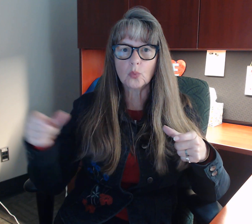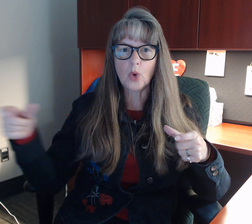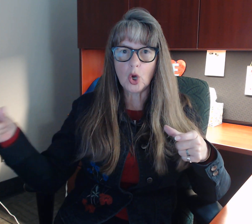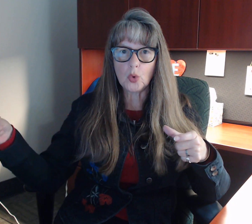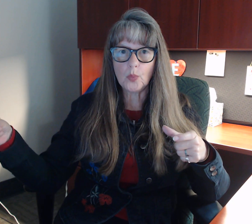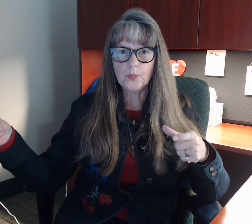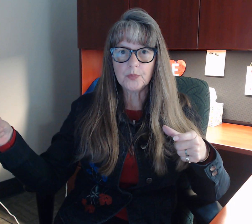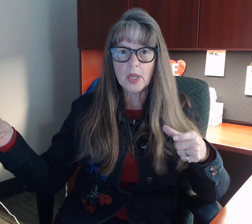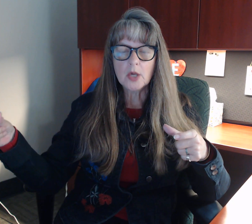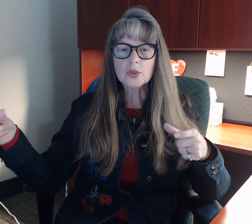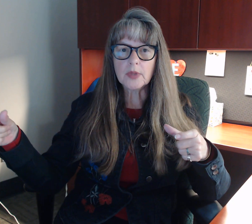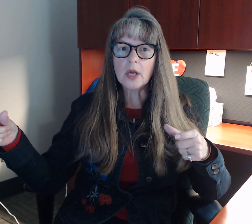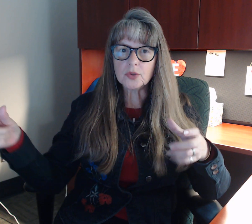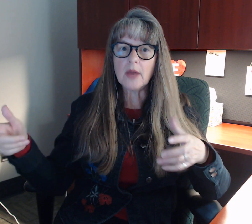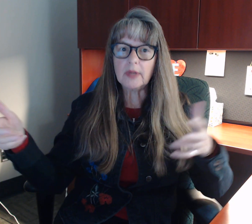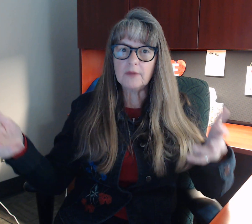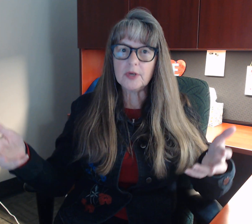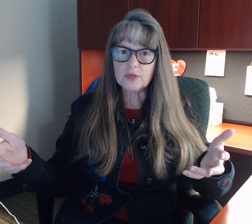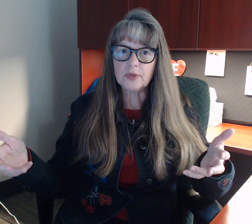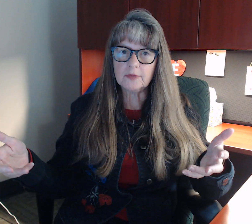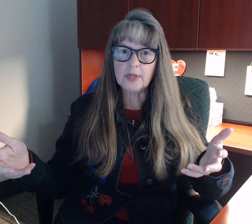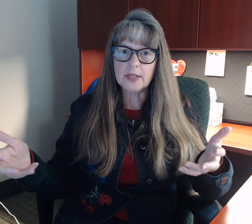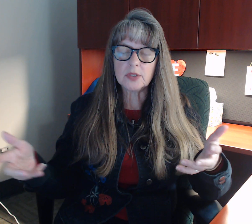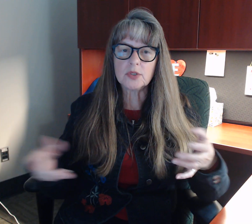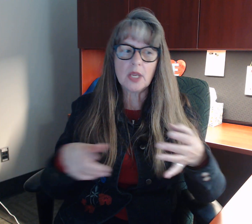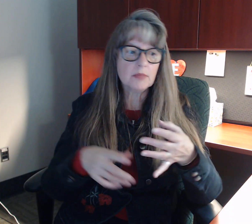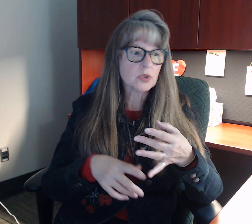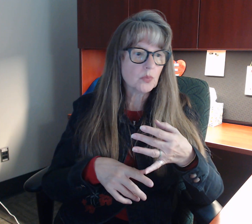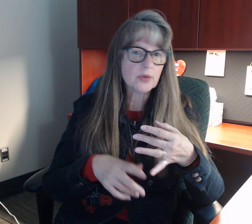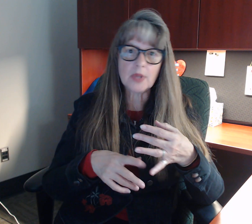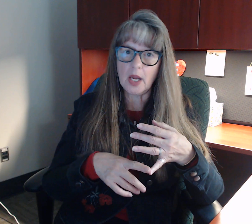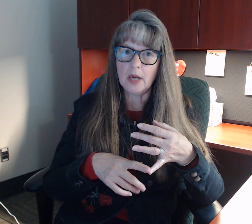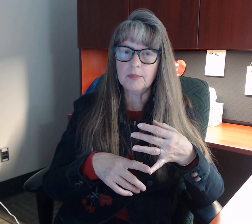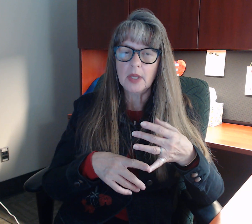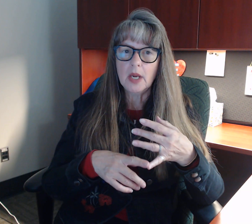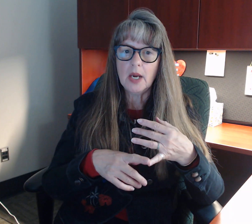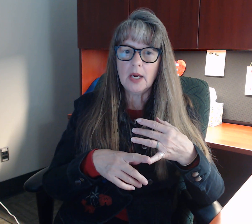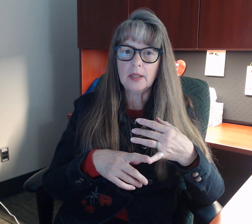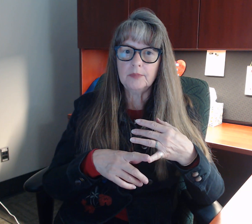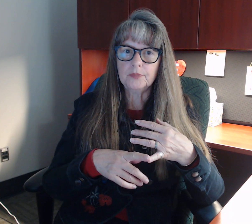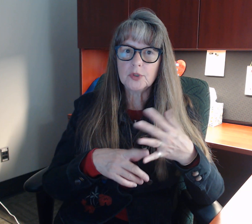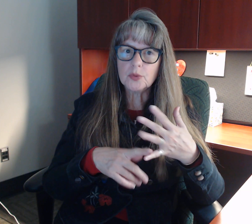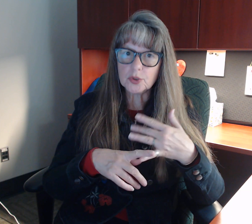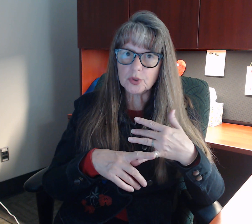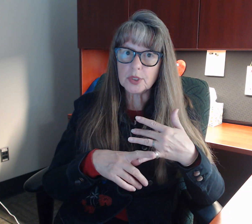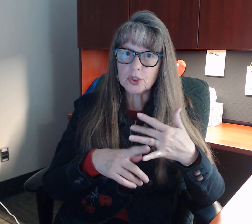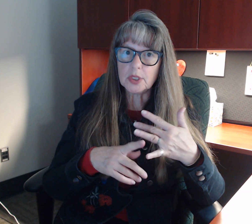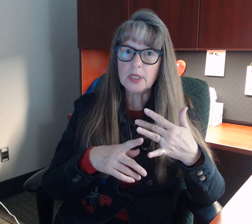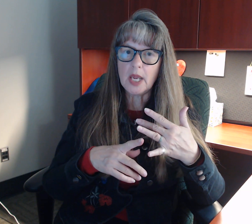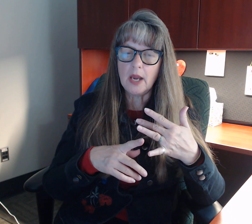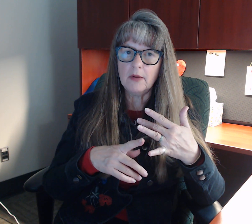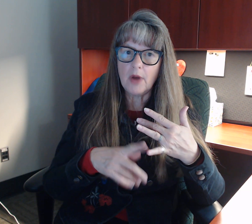row. So they also have like a festival of lights, the same as with the Jewish tradition of